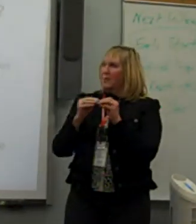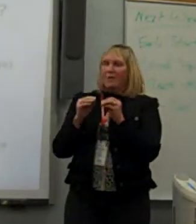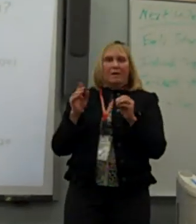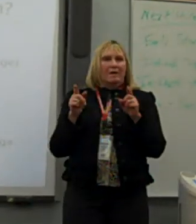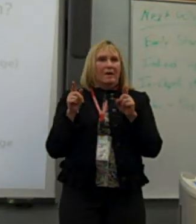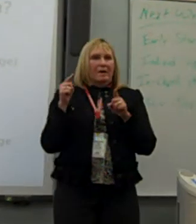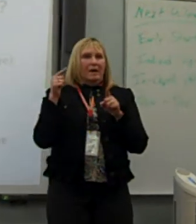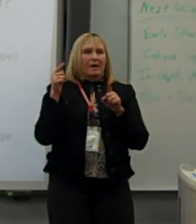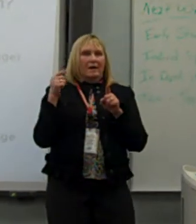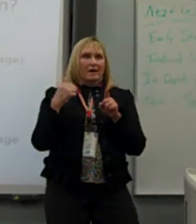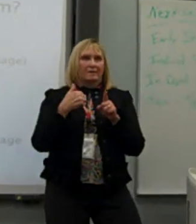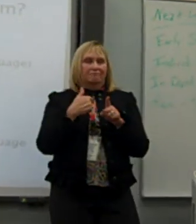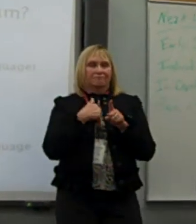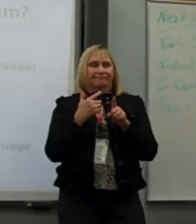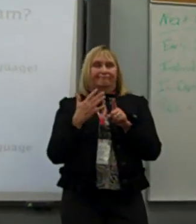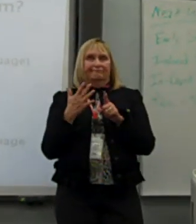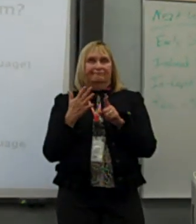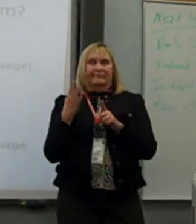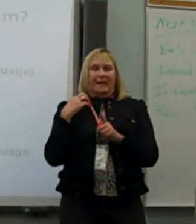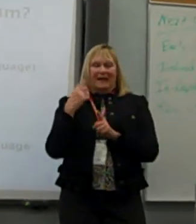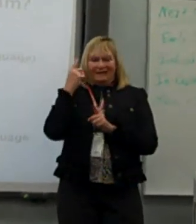So I just want to add a little bit more relating to mental health.